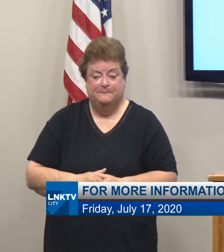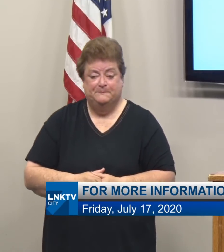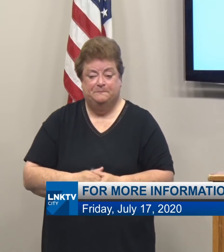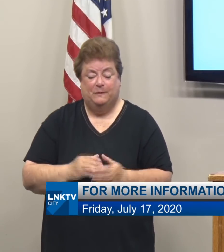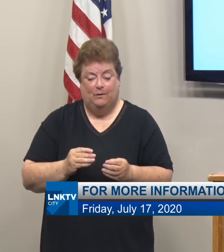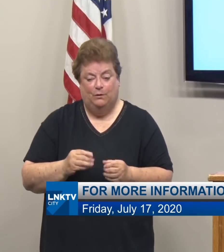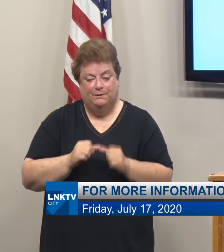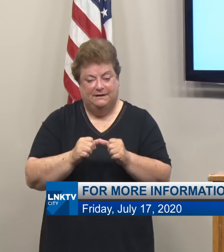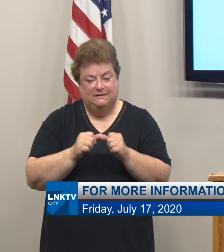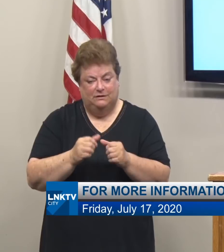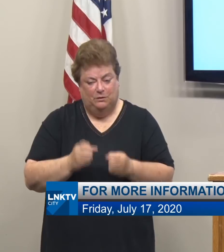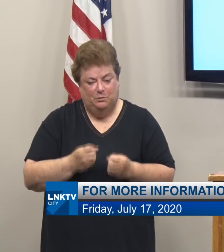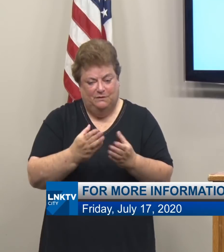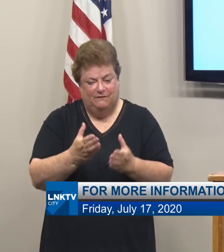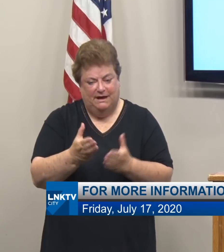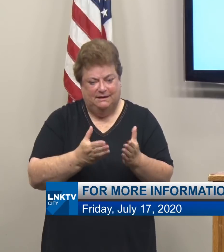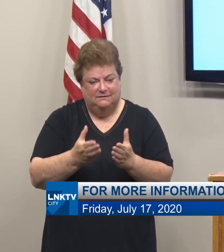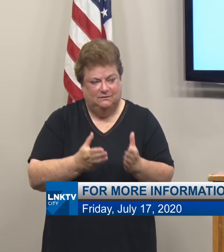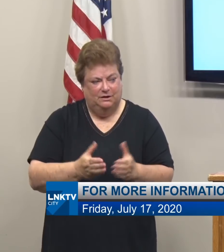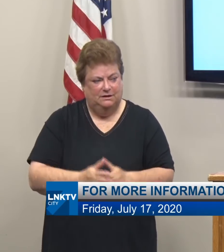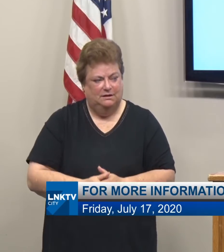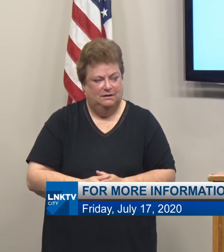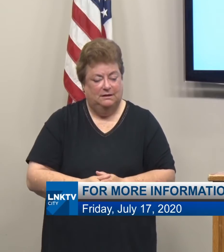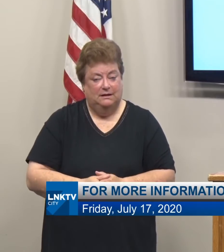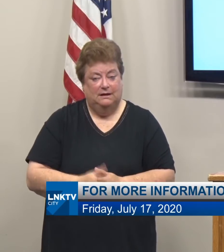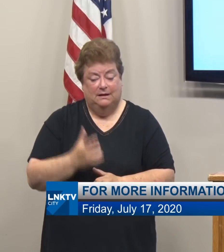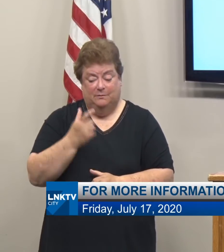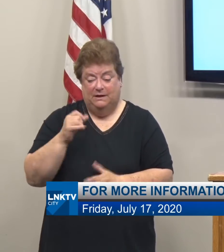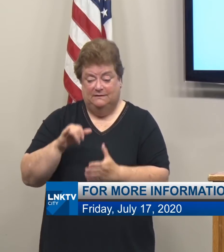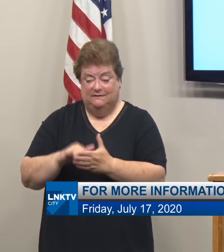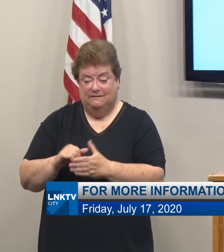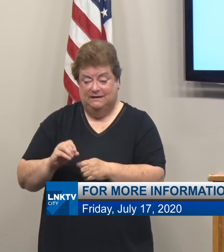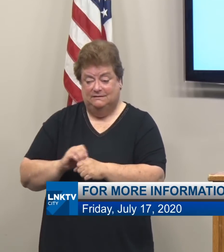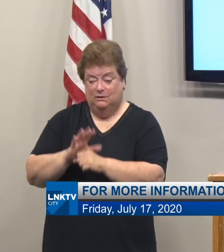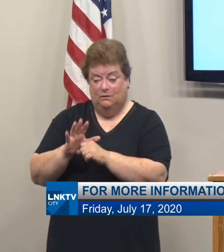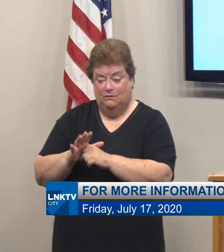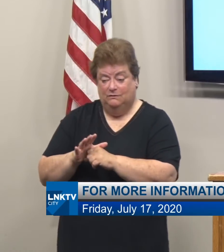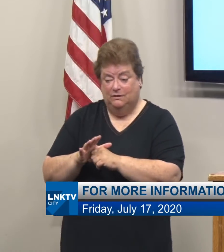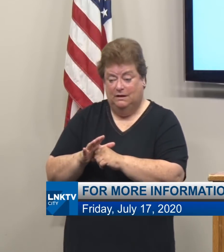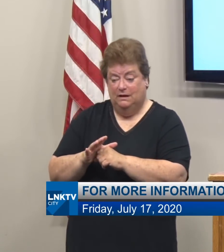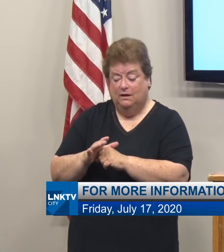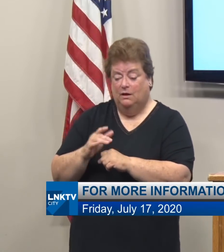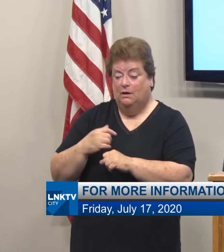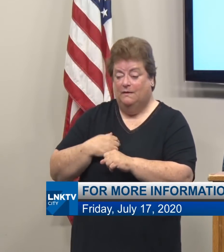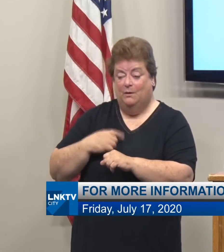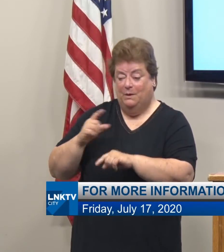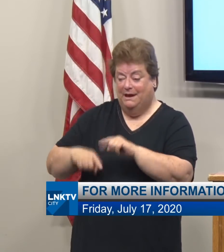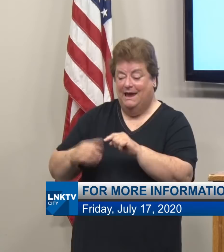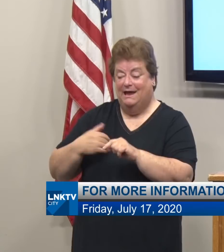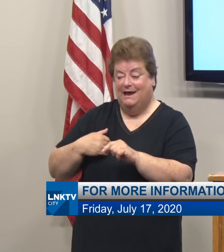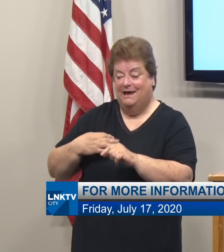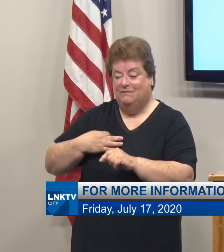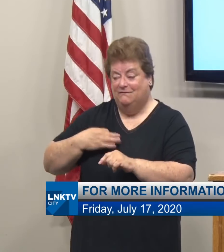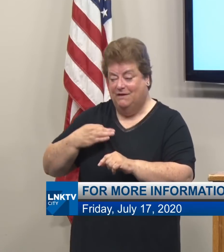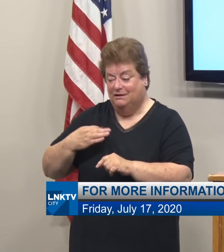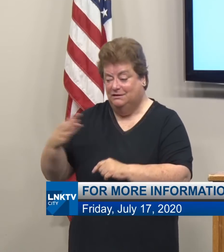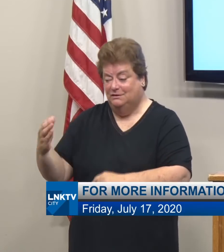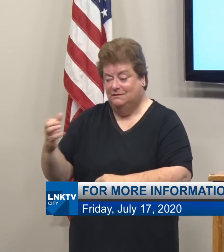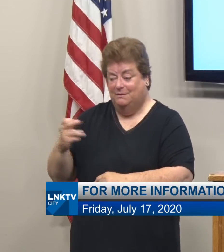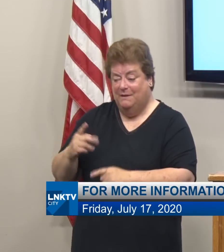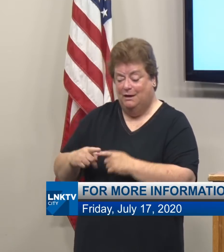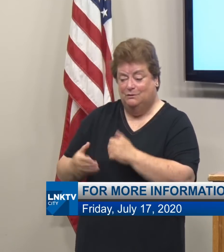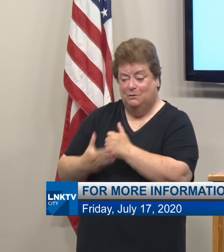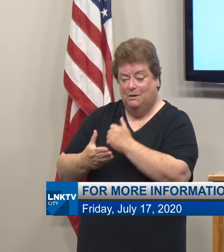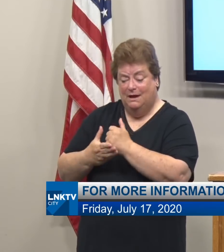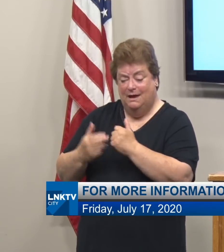since mid-March. And it's because of this disease that we are not able to have our volunteers to help us with the activities